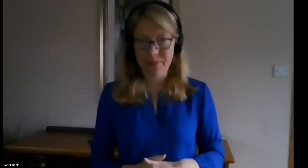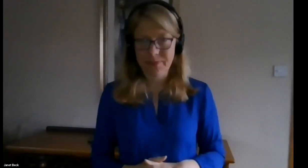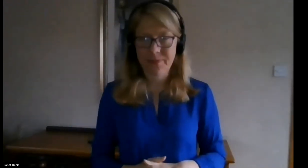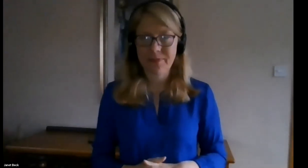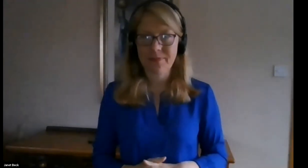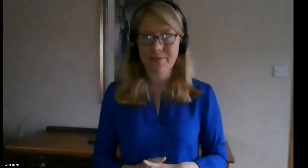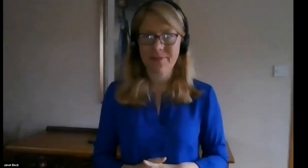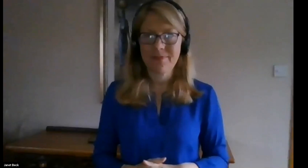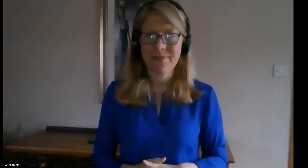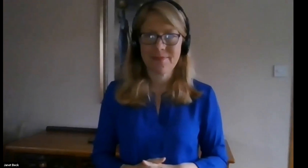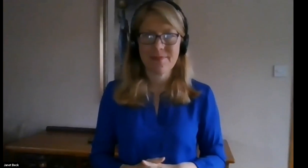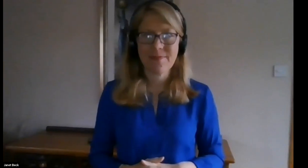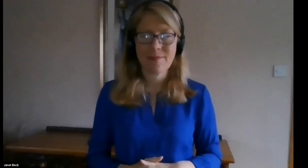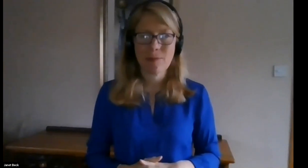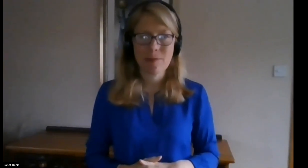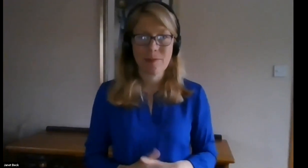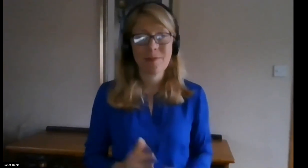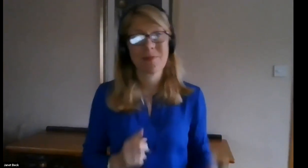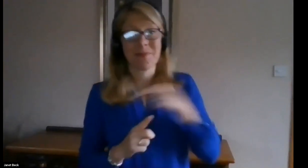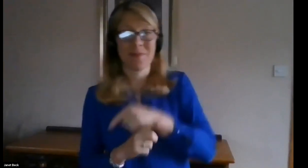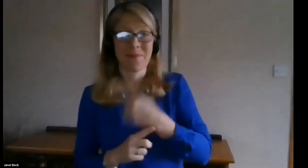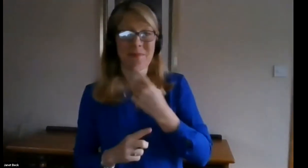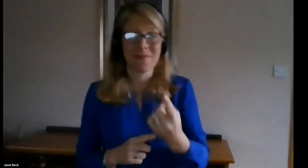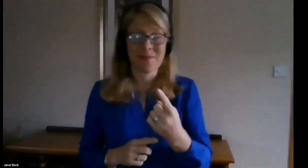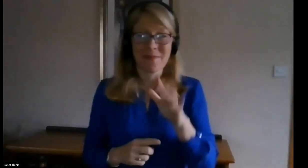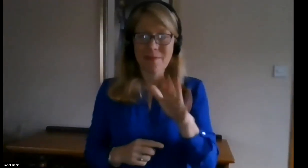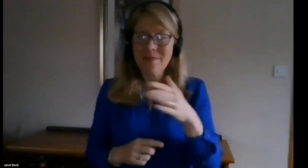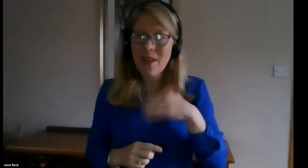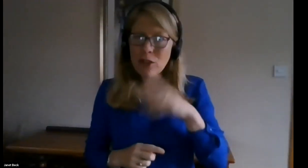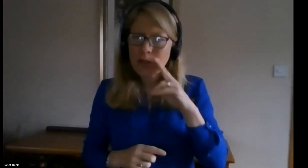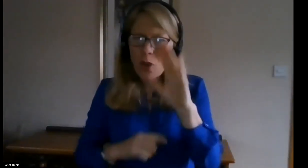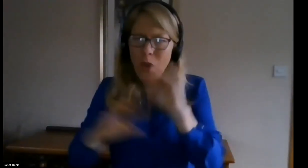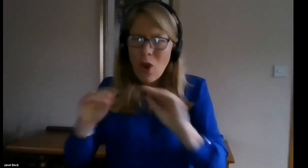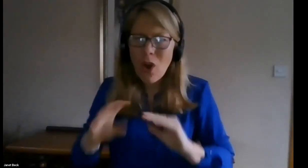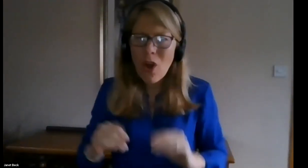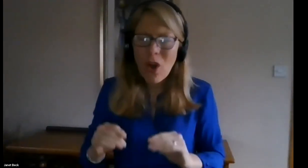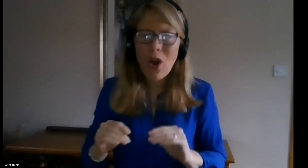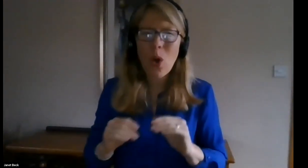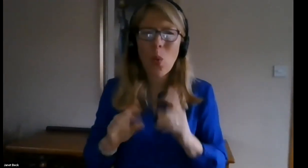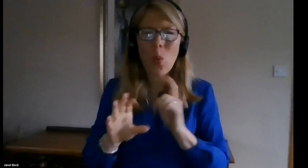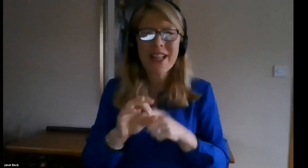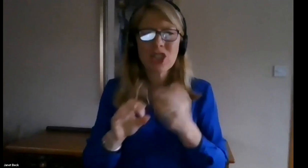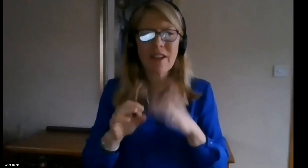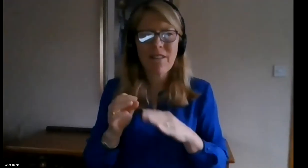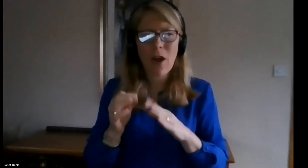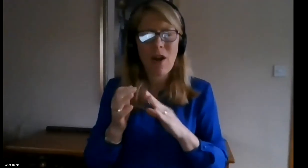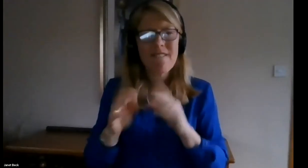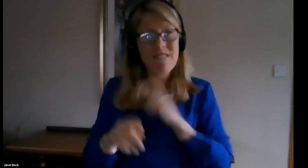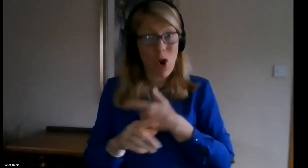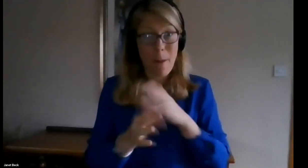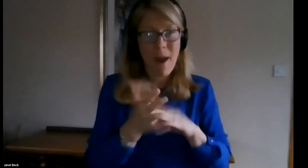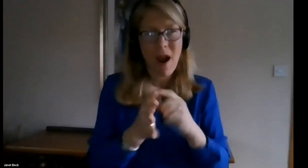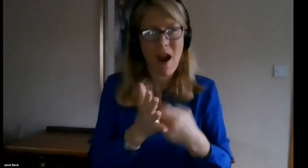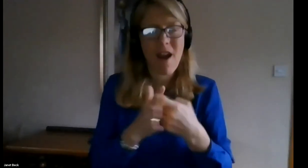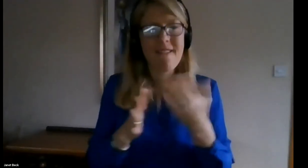And I just see in the chat that there is still a question for Mark from Deborah Williams.